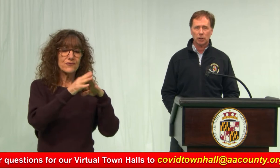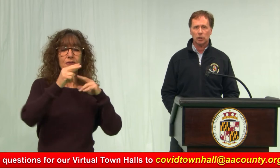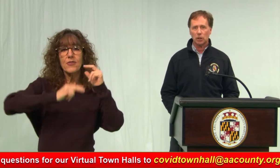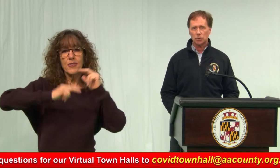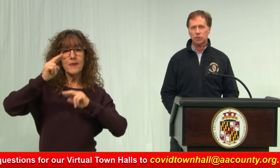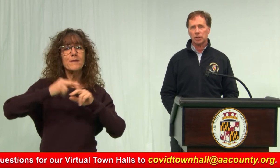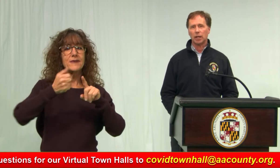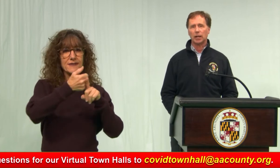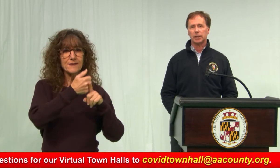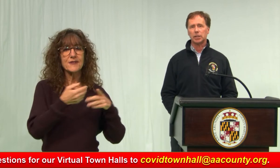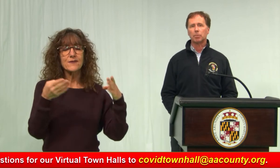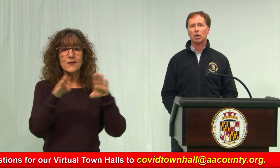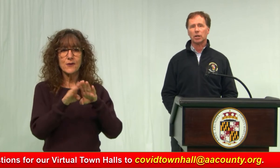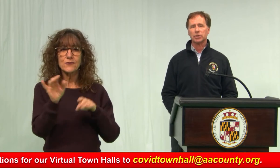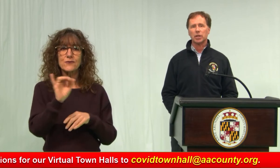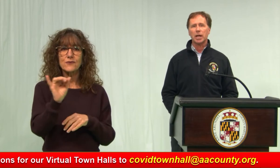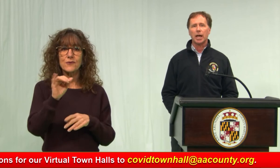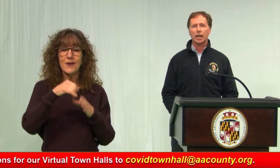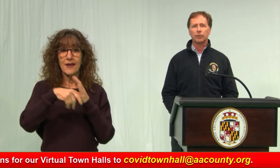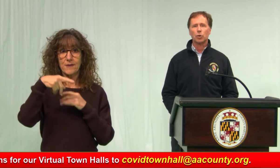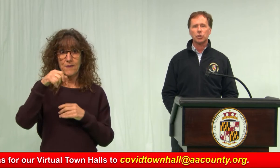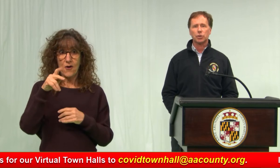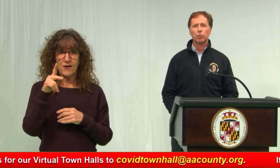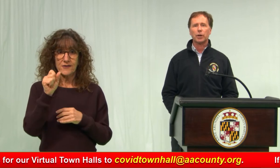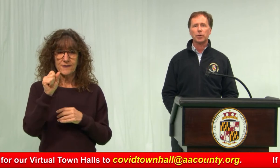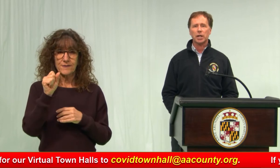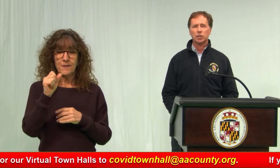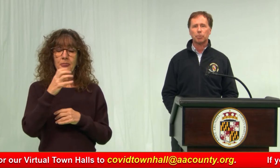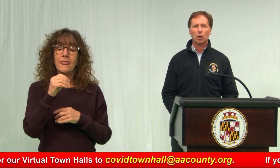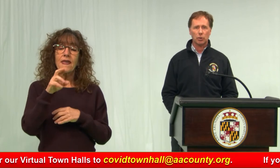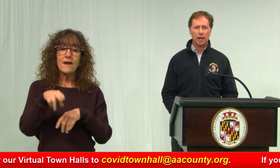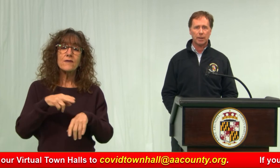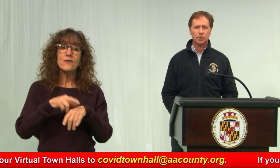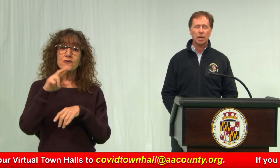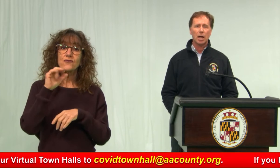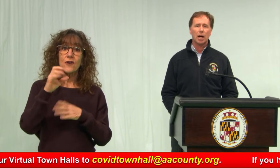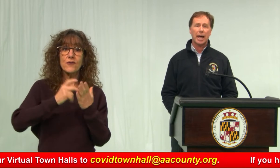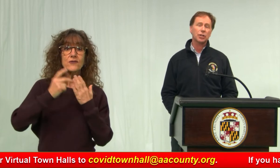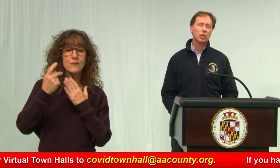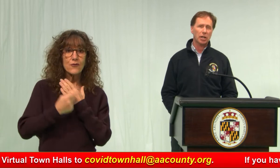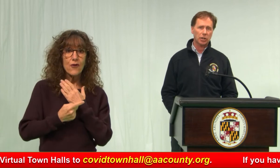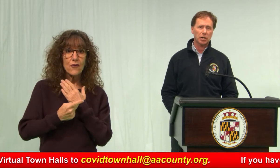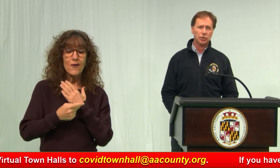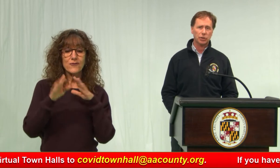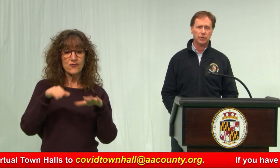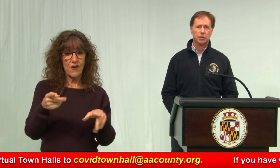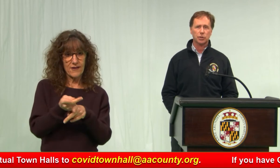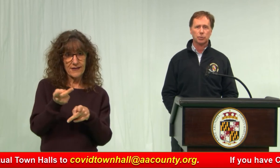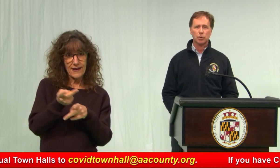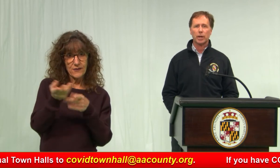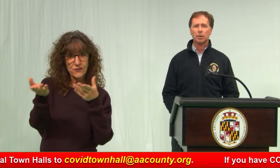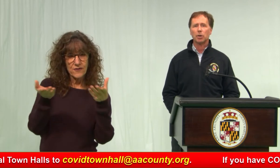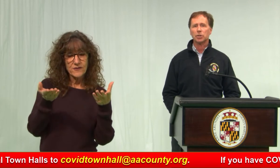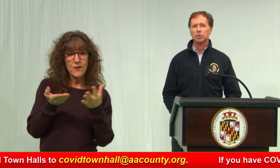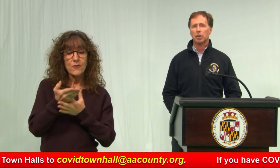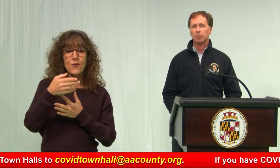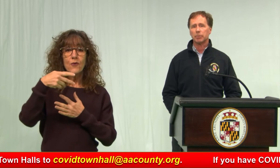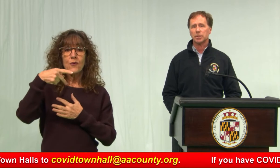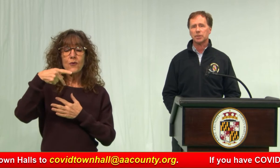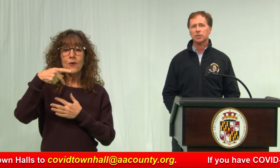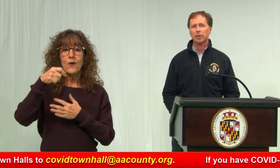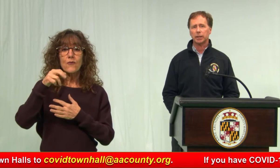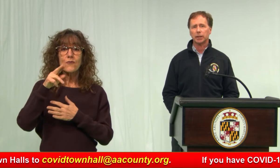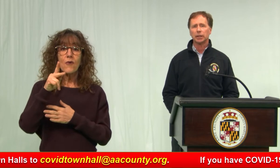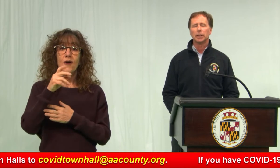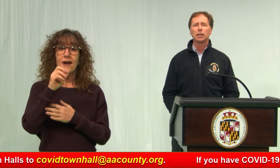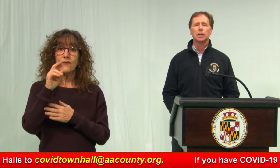buildings are closed in the parks. And of course, the recreation programs and child care services through the Rec and Parks Department